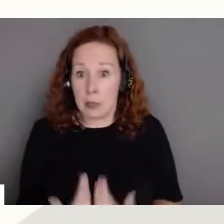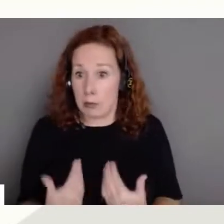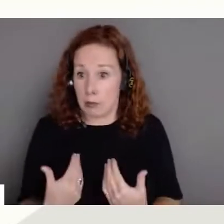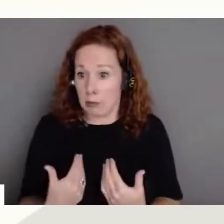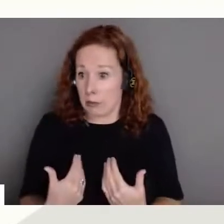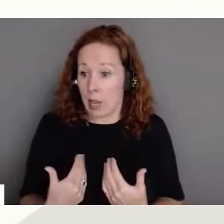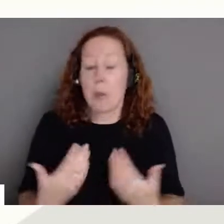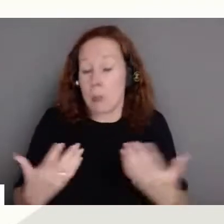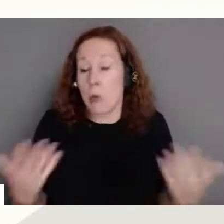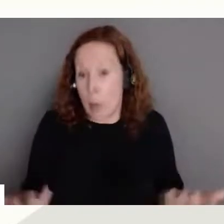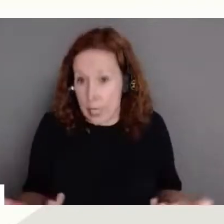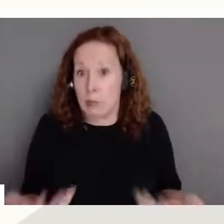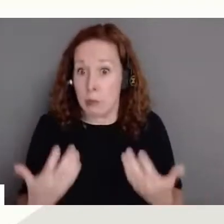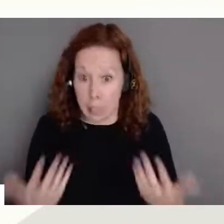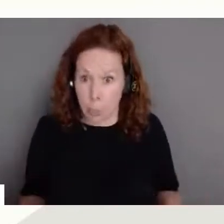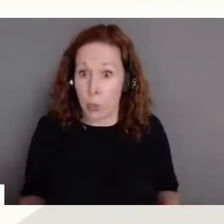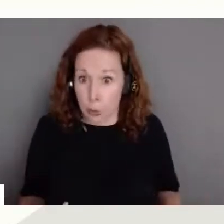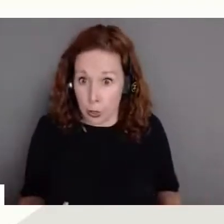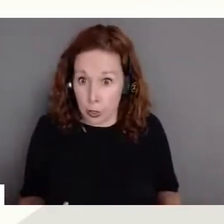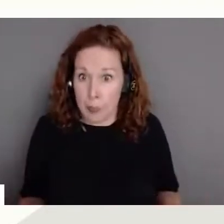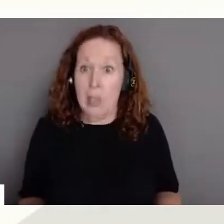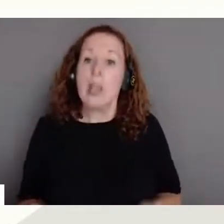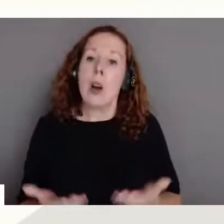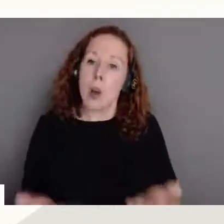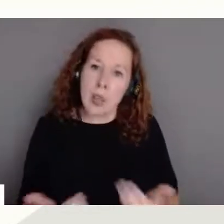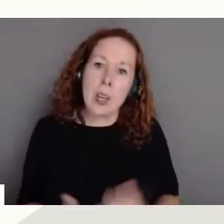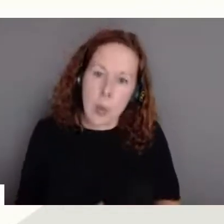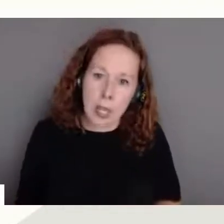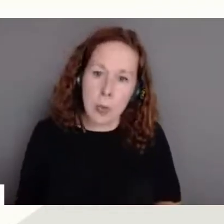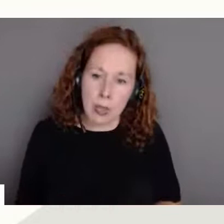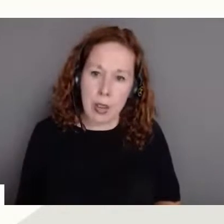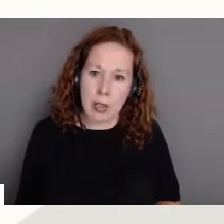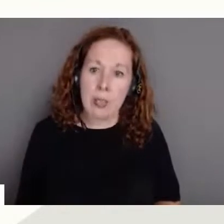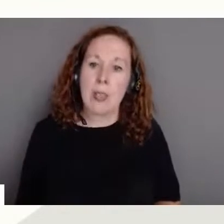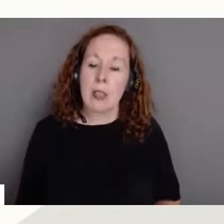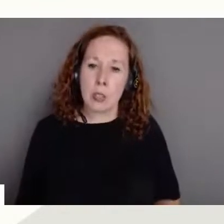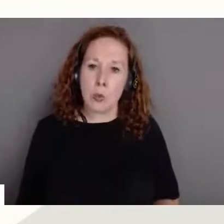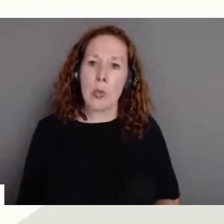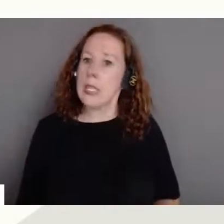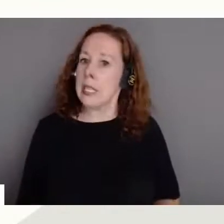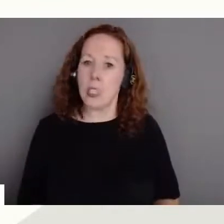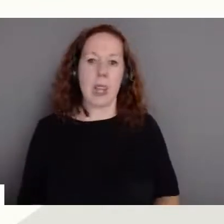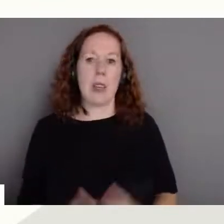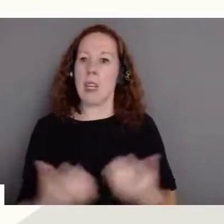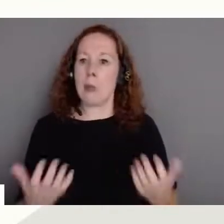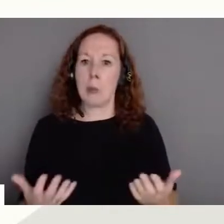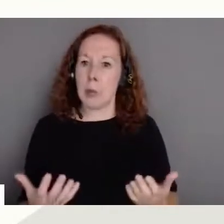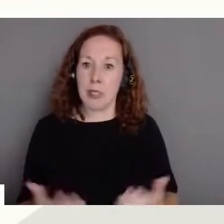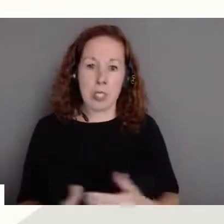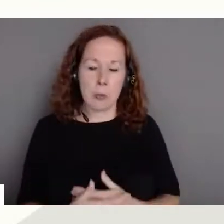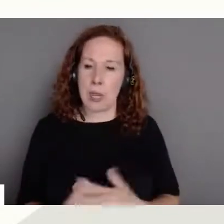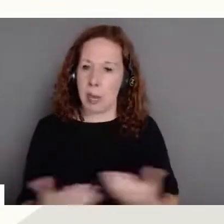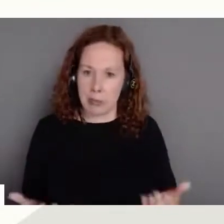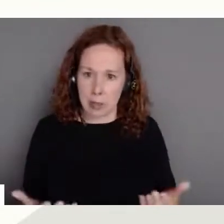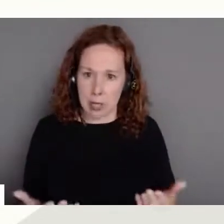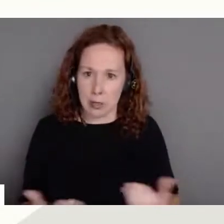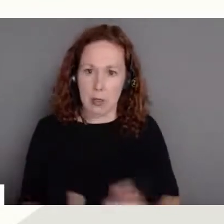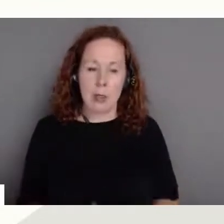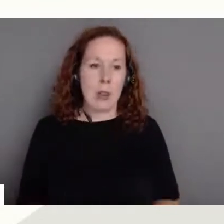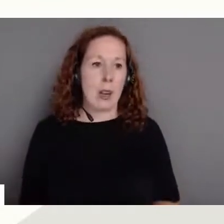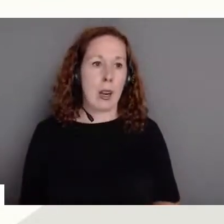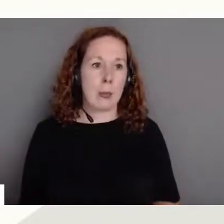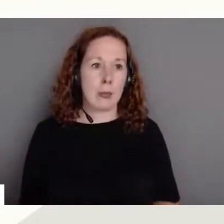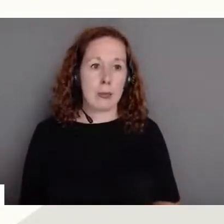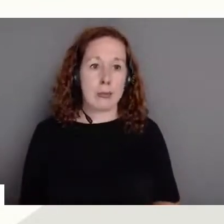not, I'm a white interpreter. Are they Hmm. okay with that? So really Hmm. checking in my privilege, being